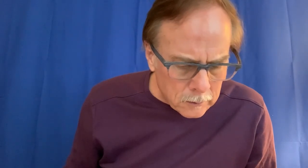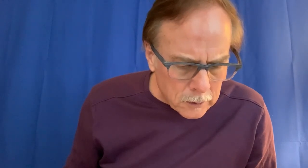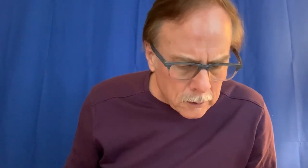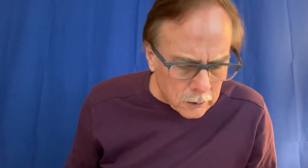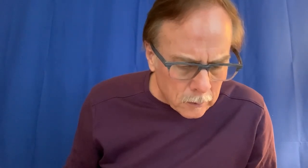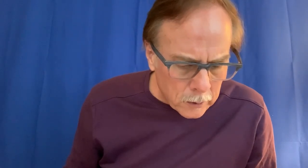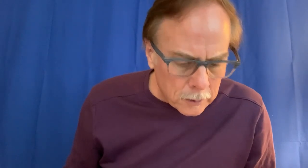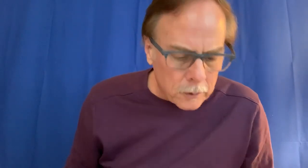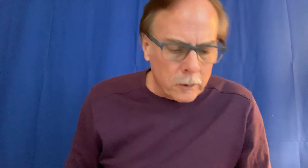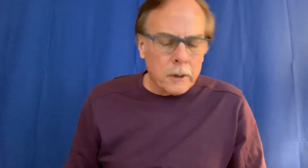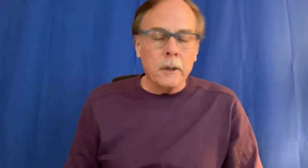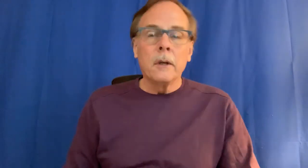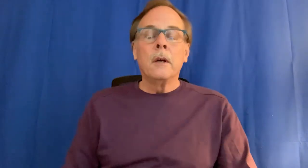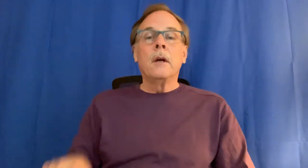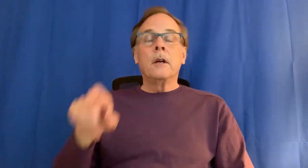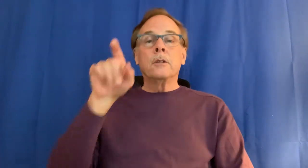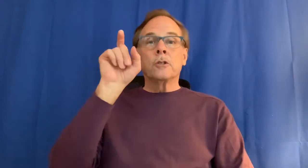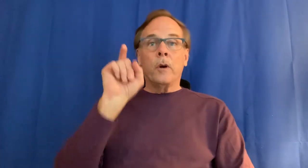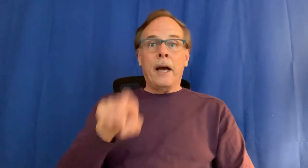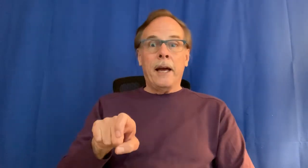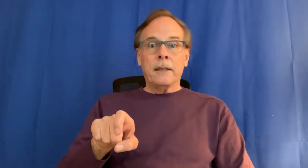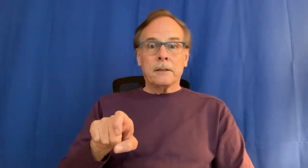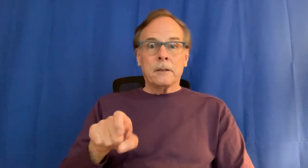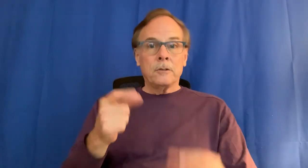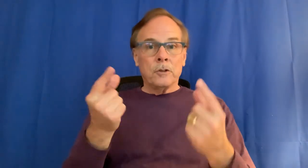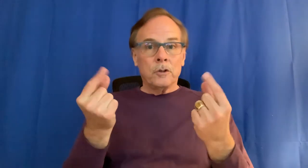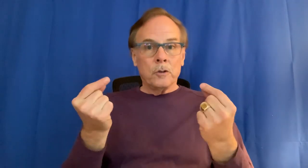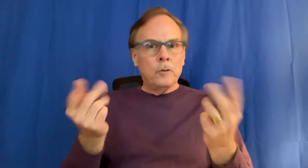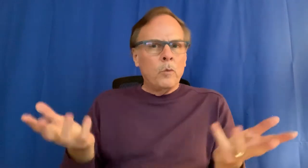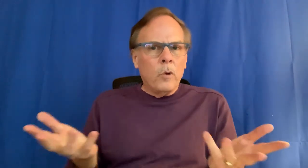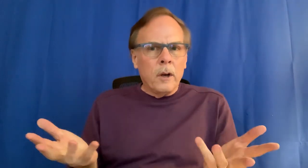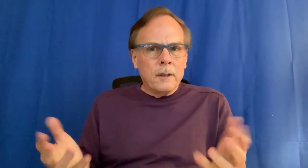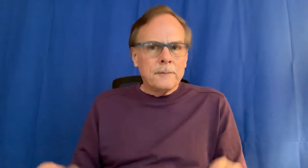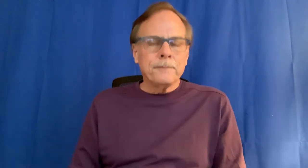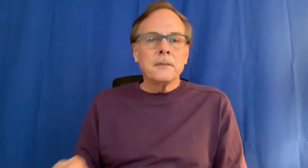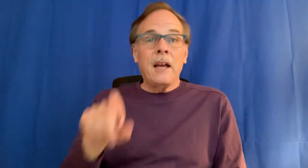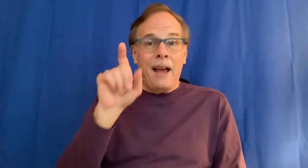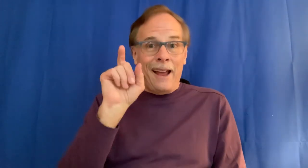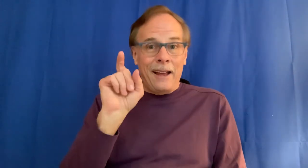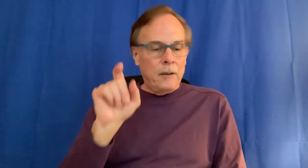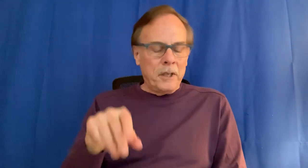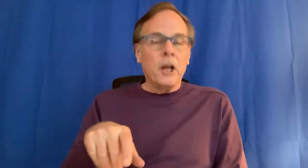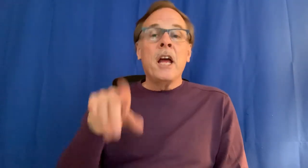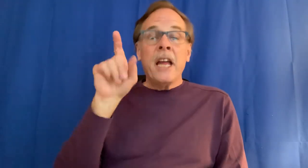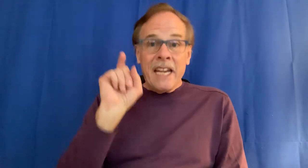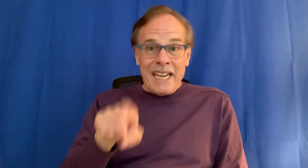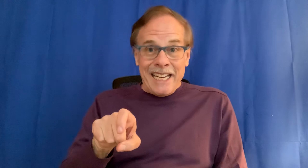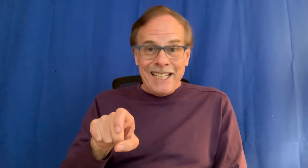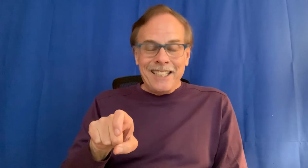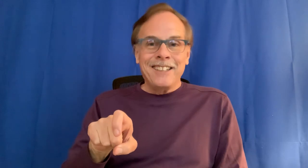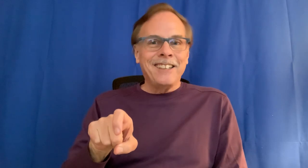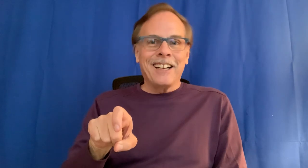Well, I don't know what he's doing there. So ask to do what? I mean, need, not